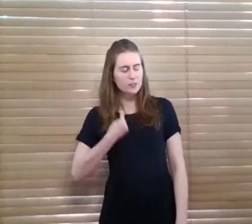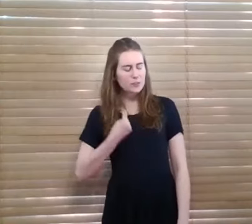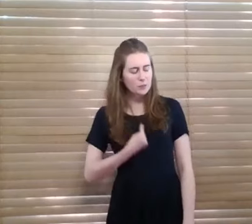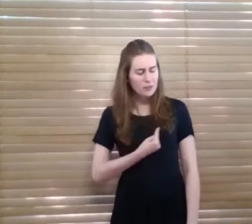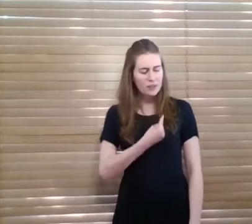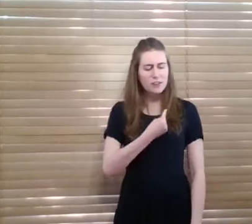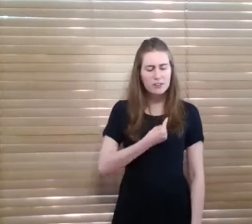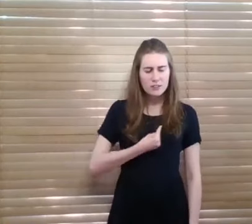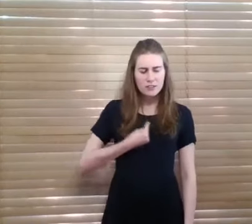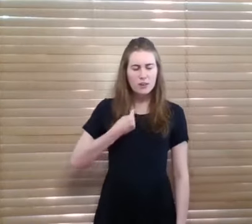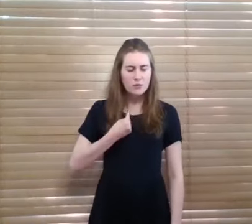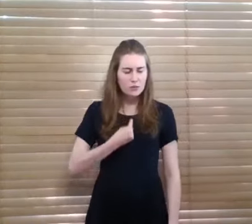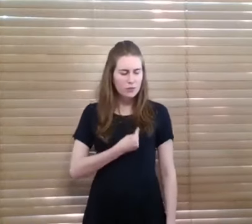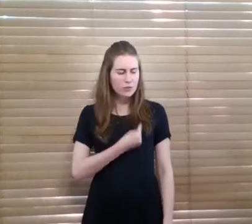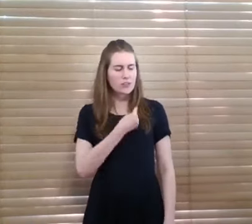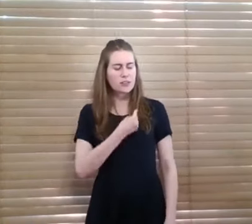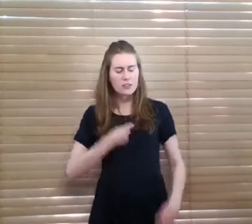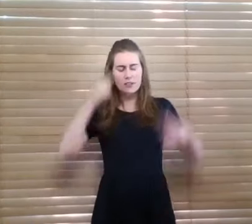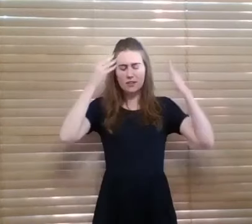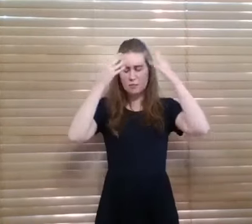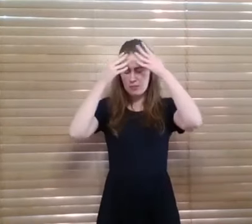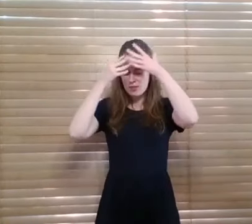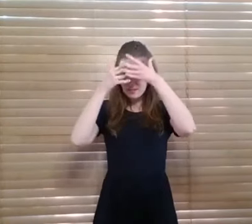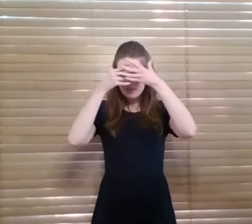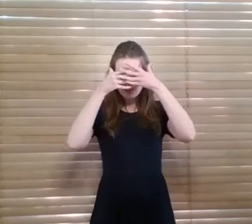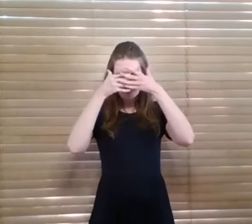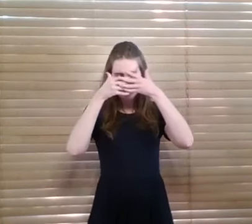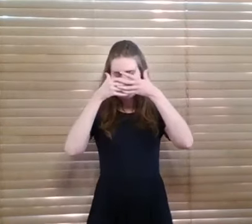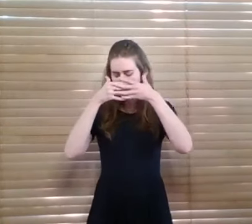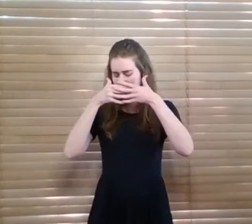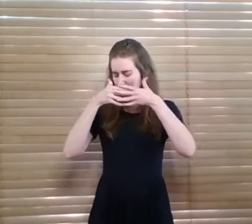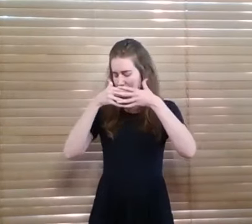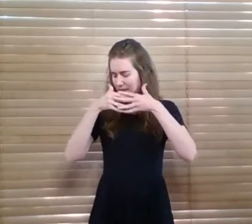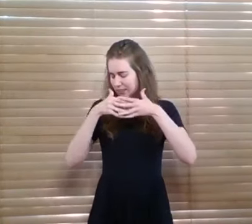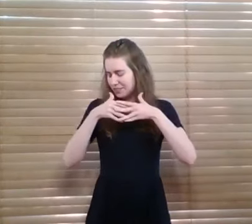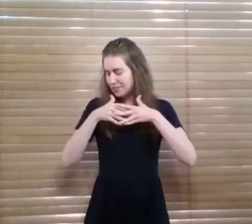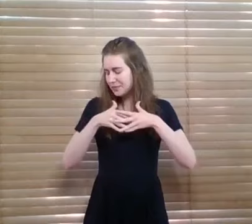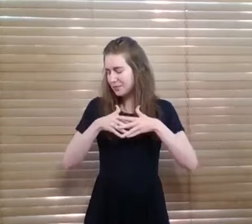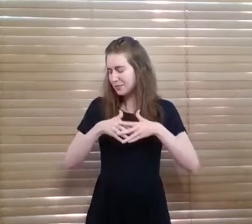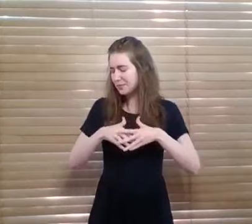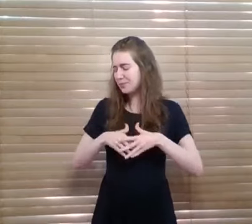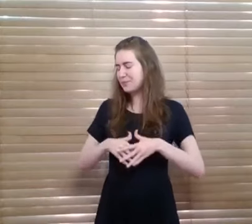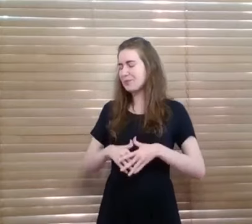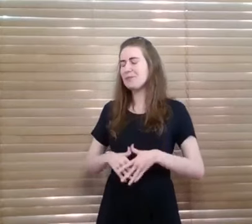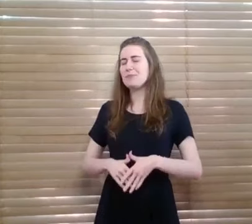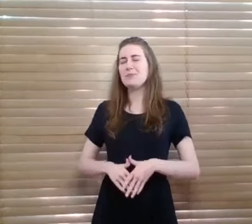Alone in my sorrow and dead in my sin,